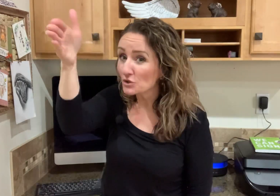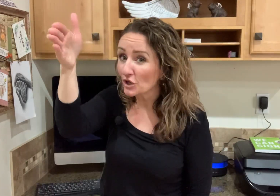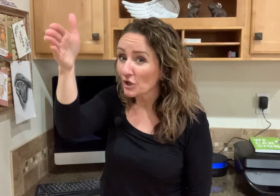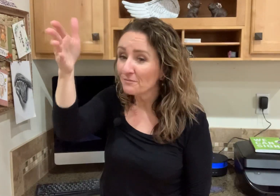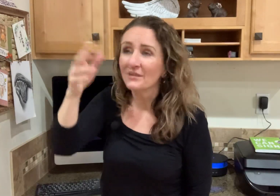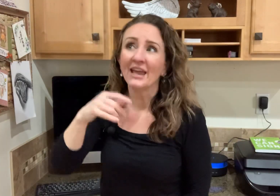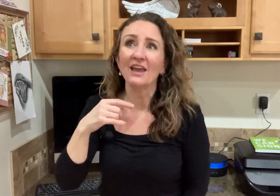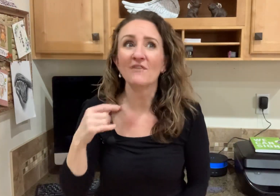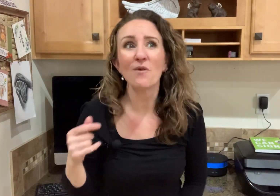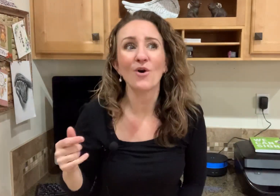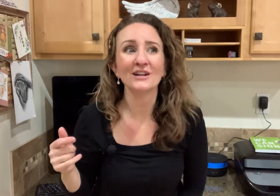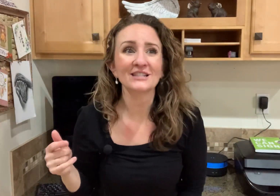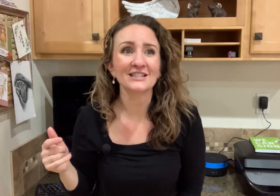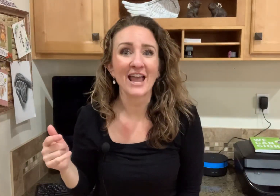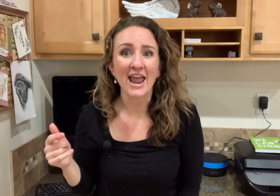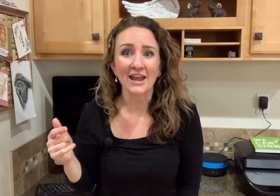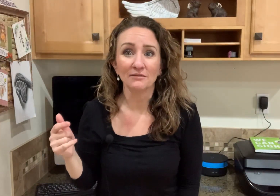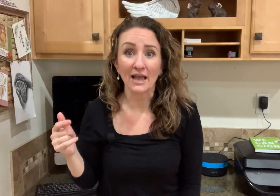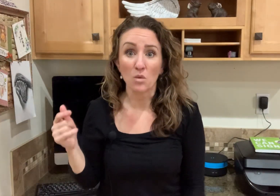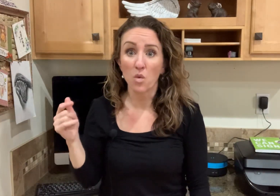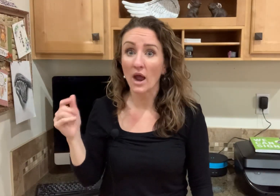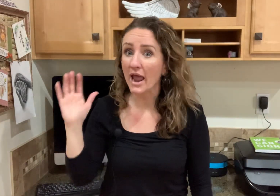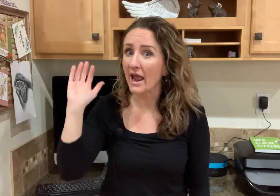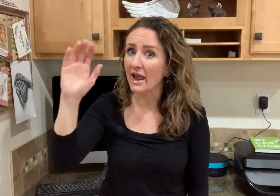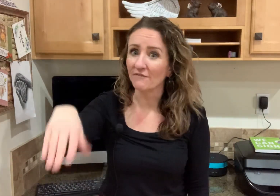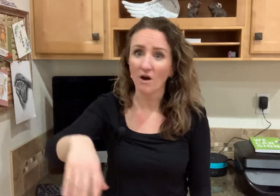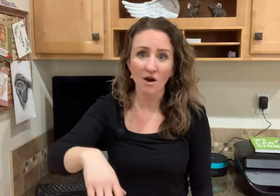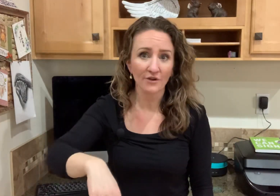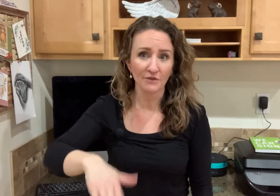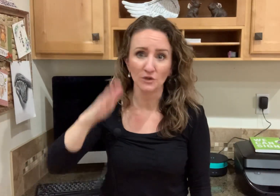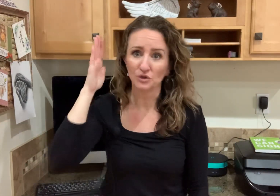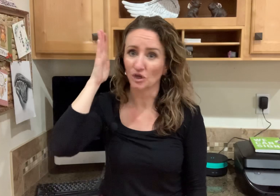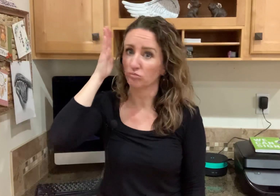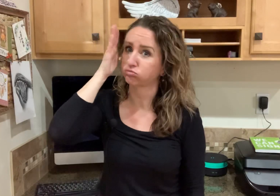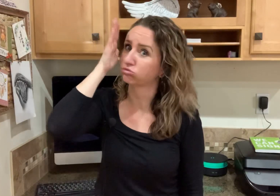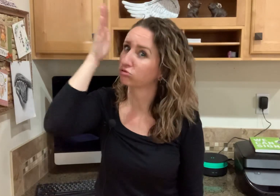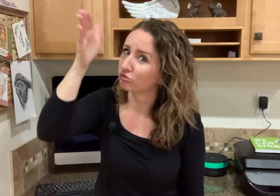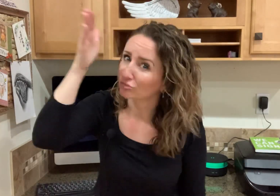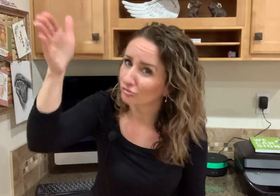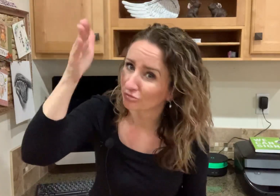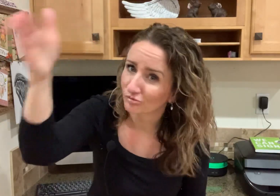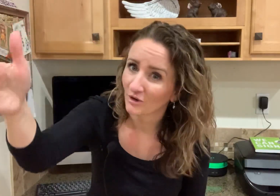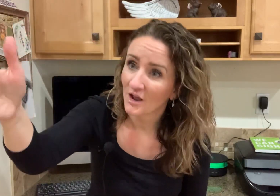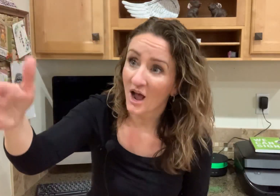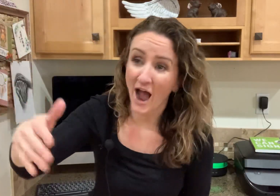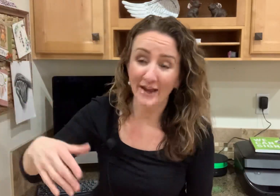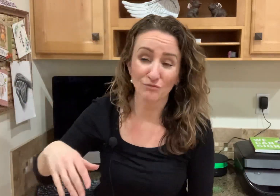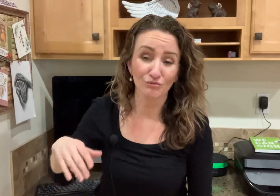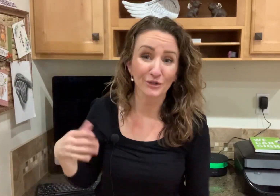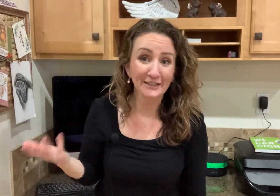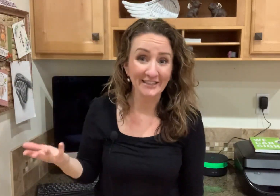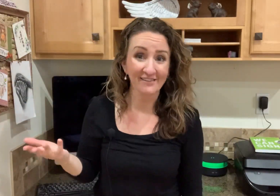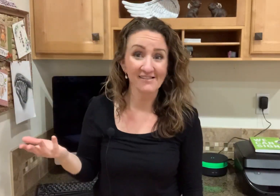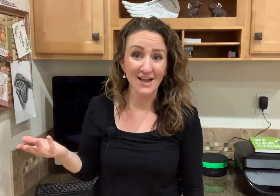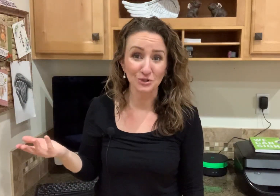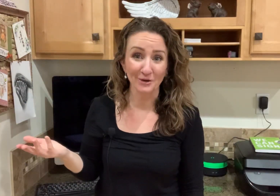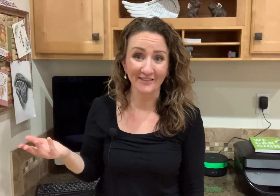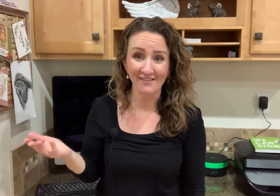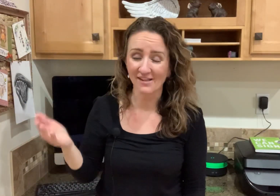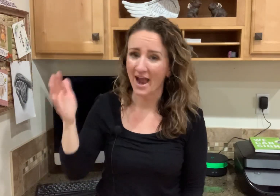Future. If I wanted to say like way far in the future, I could really exaggerate that sign.